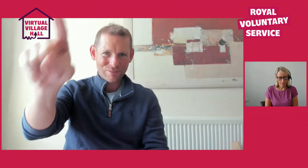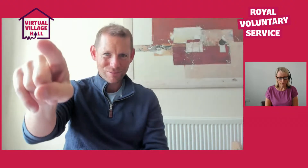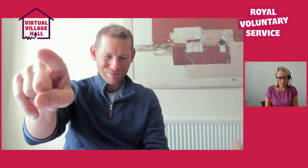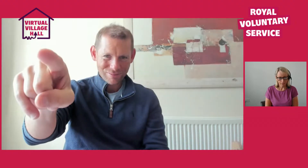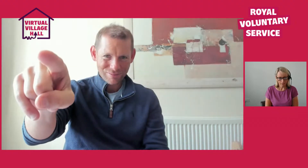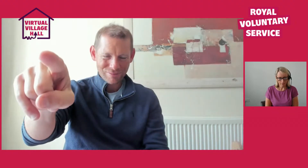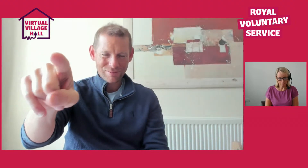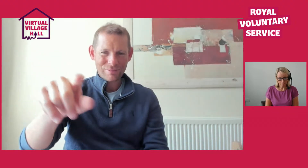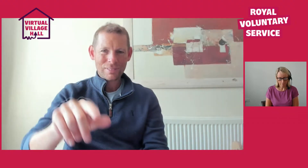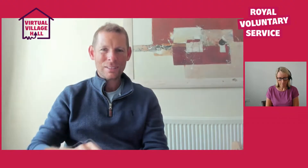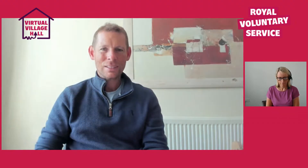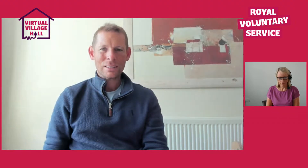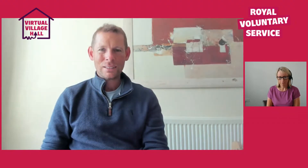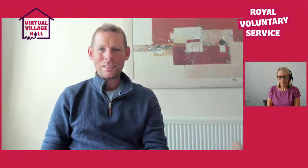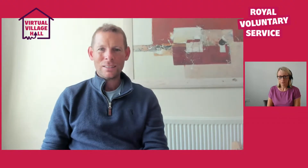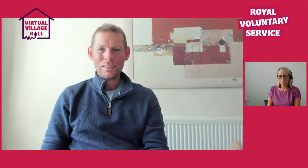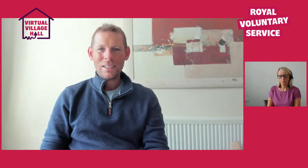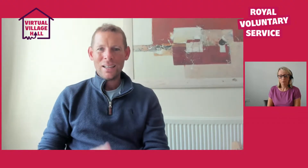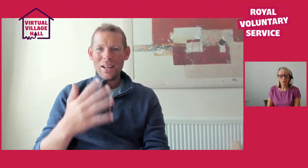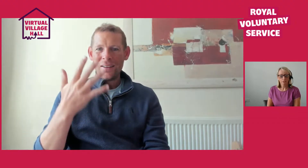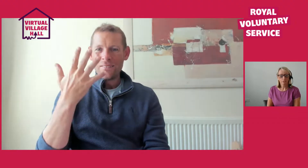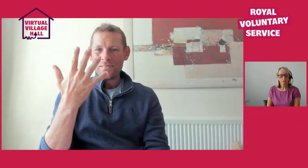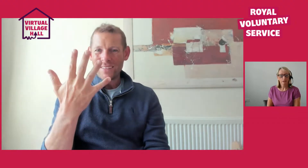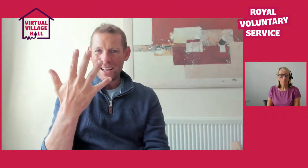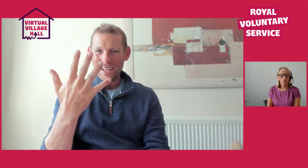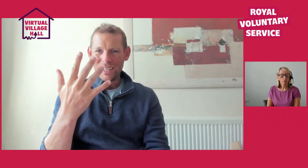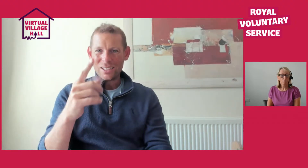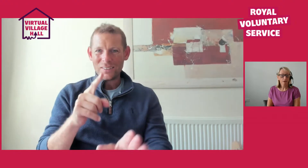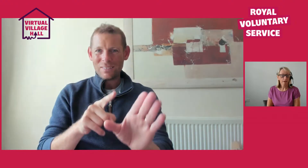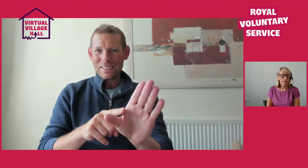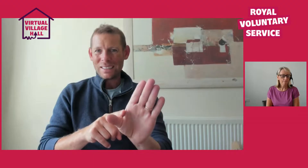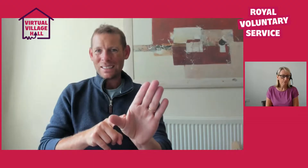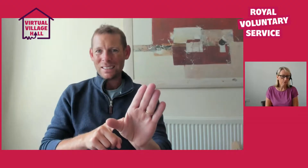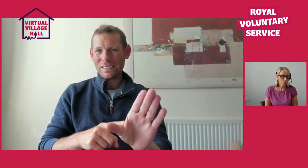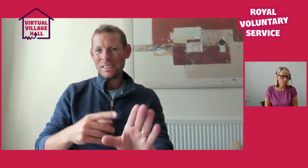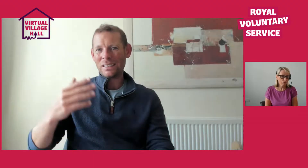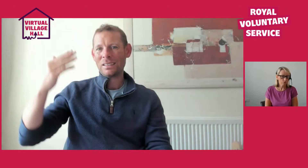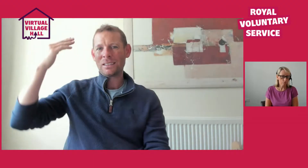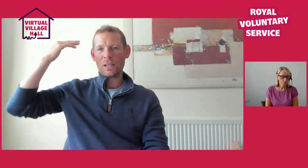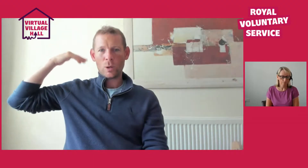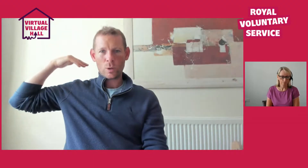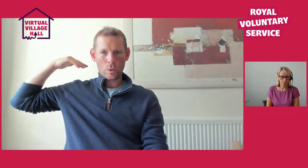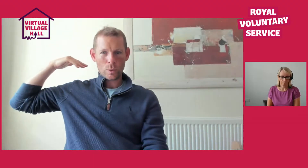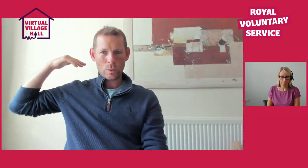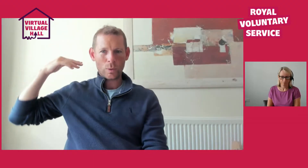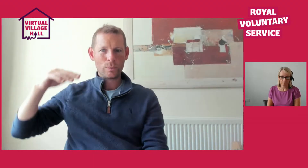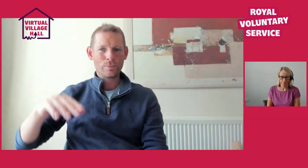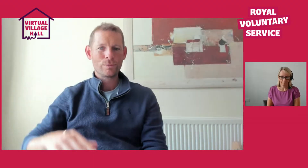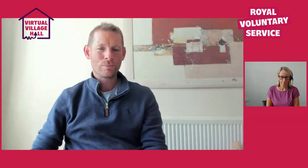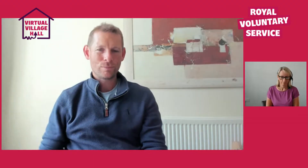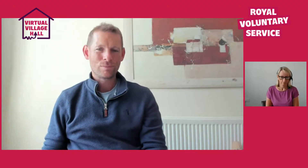5 years' time, 5 years in the future, or 5 years ago.